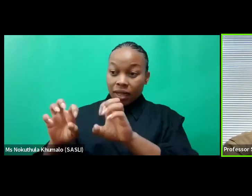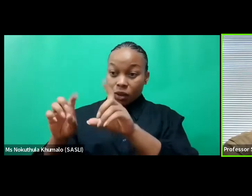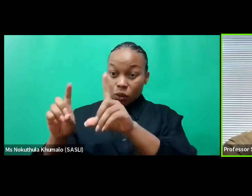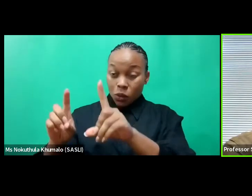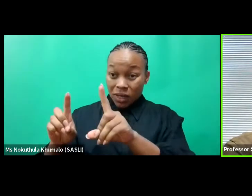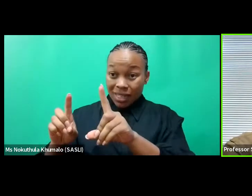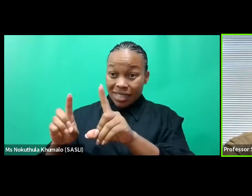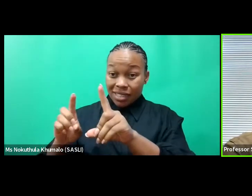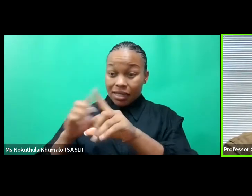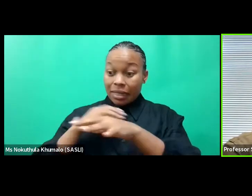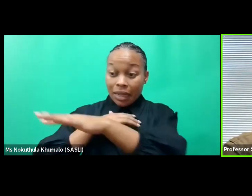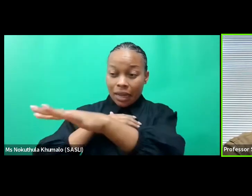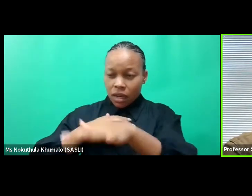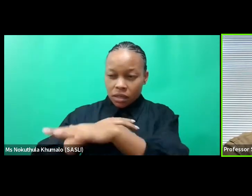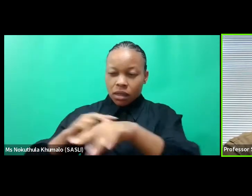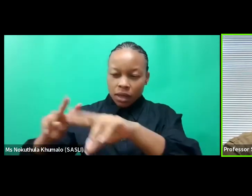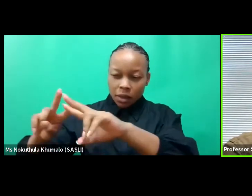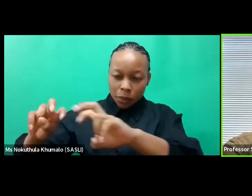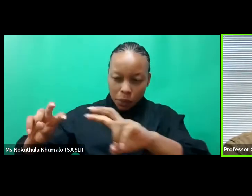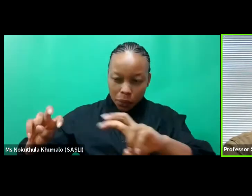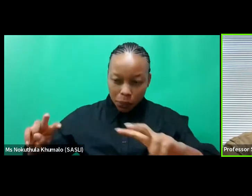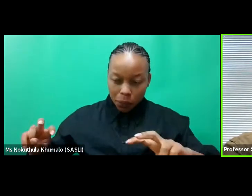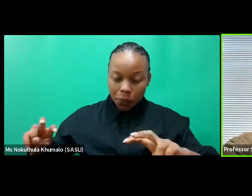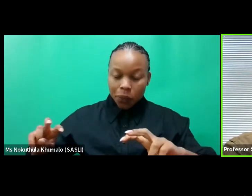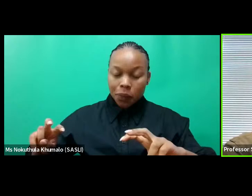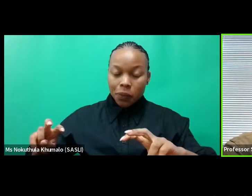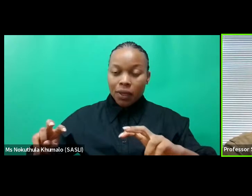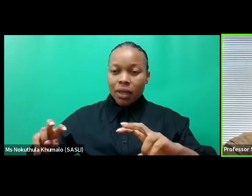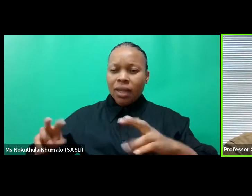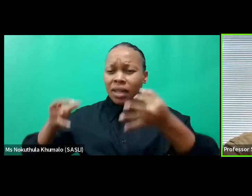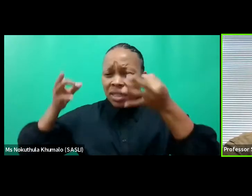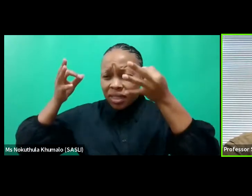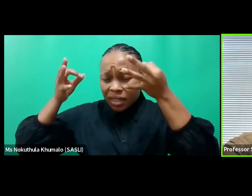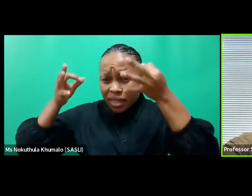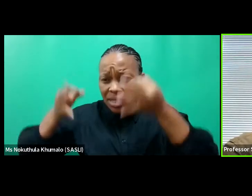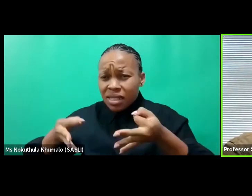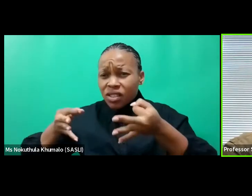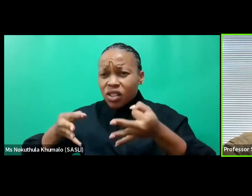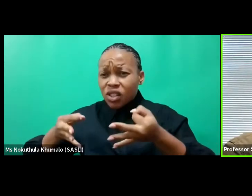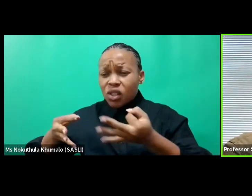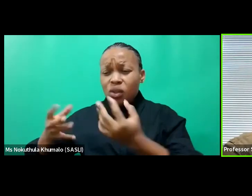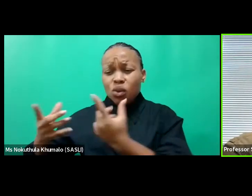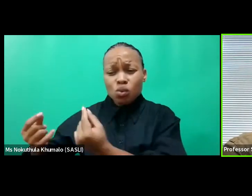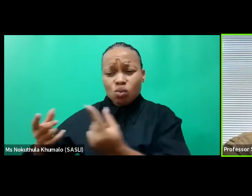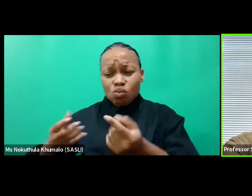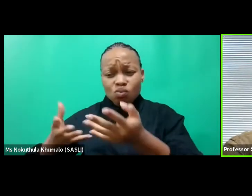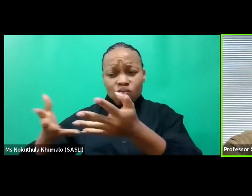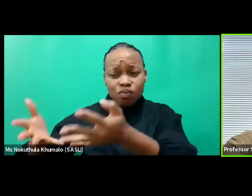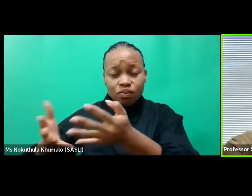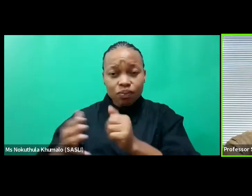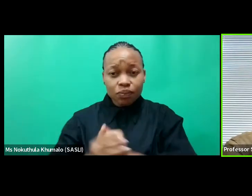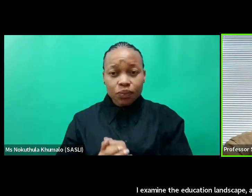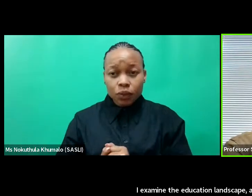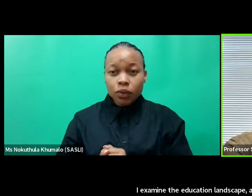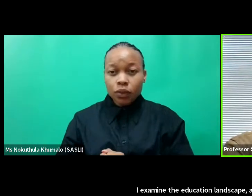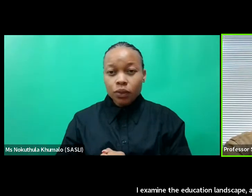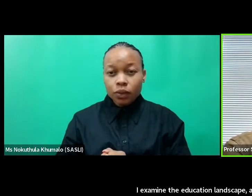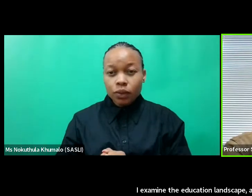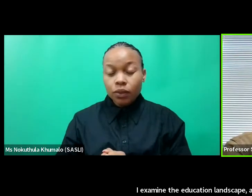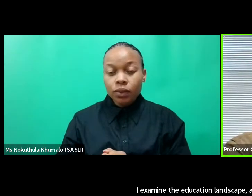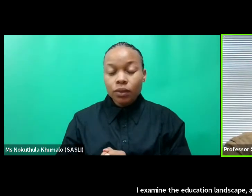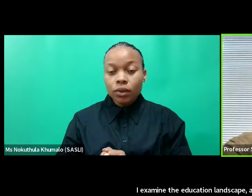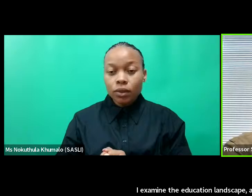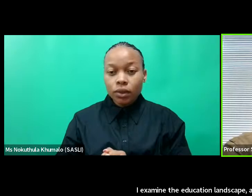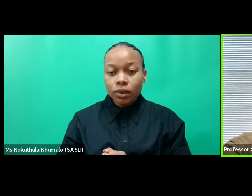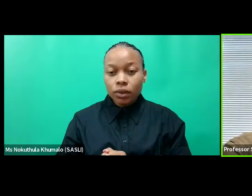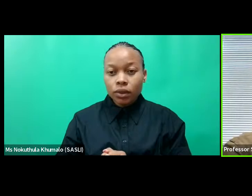and how decisions are taken in education and who takes the decisions in education. So, you